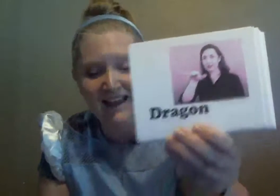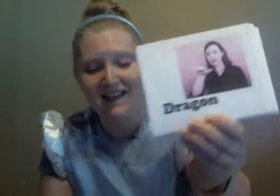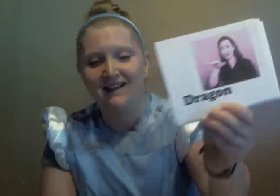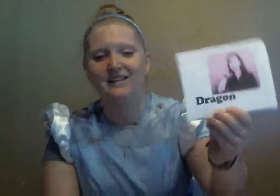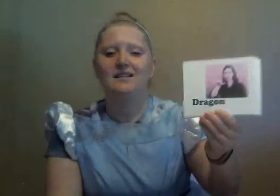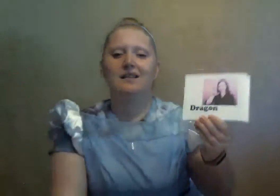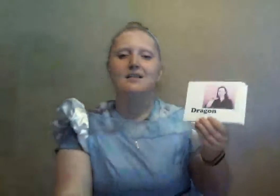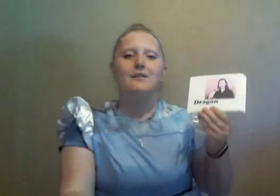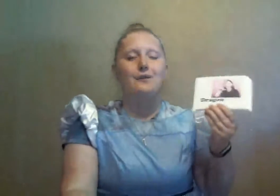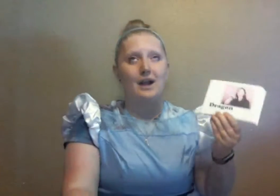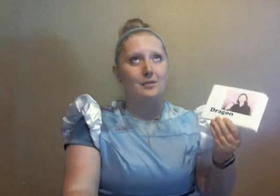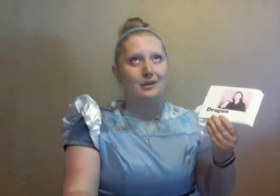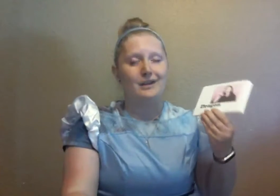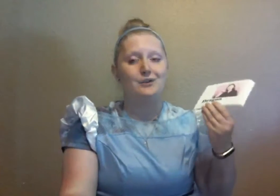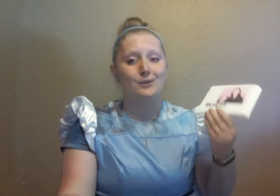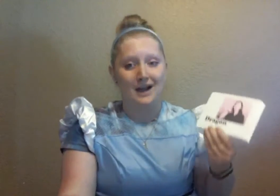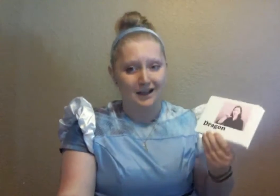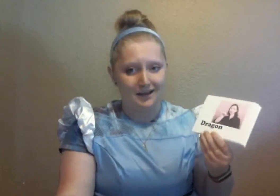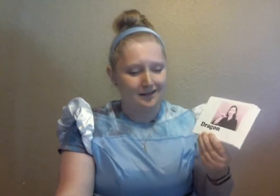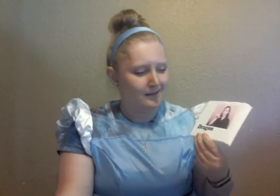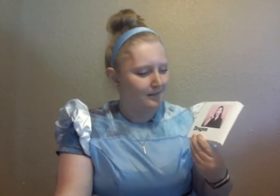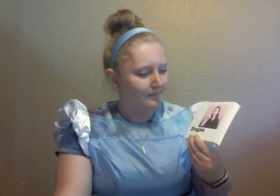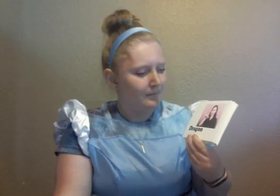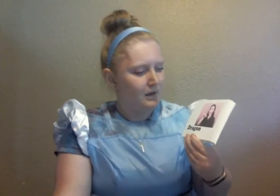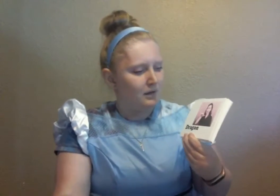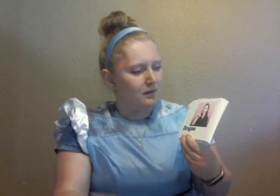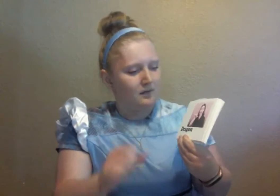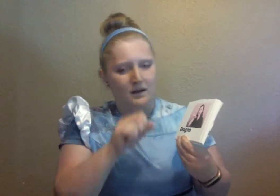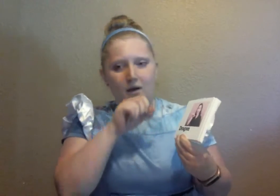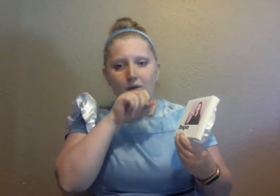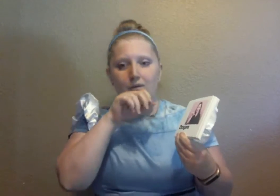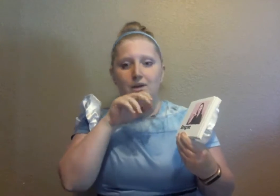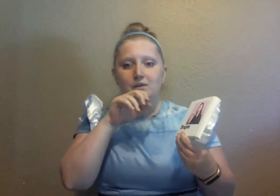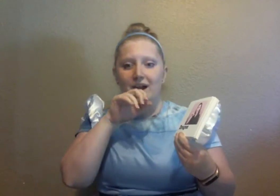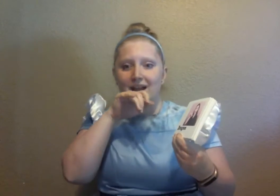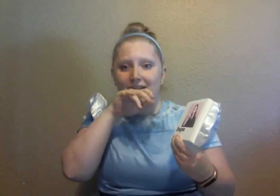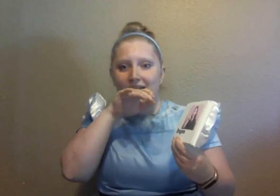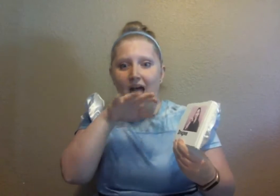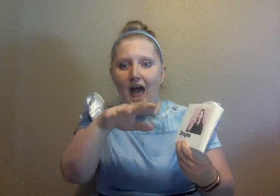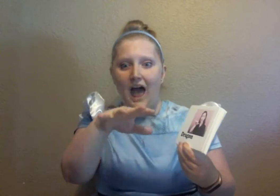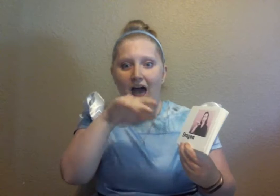dragon, because there's lots of fire-breathing dragons. So, for dragon,